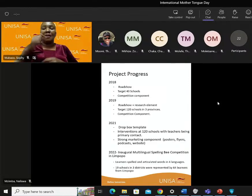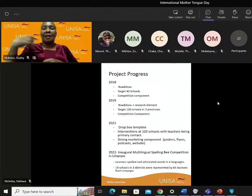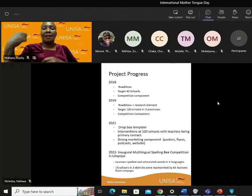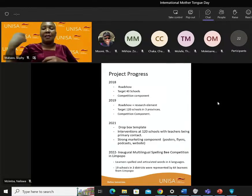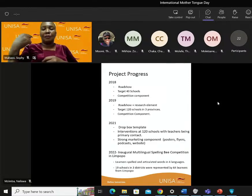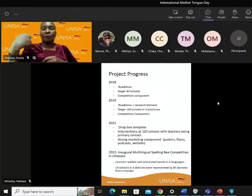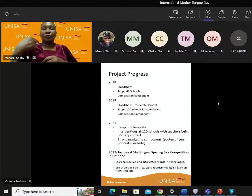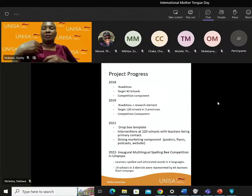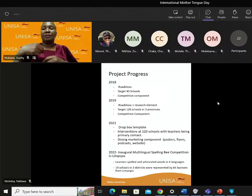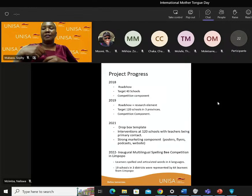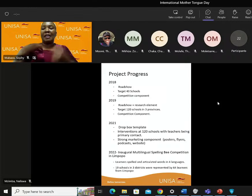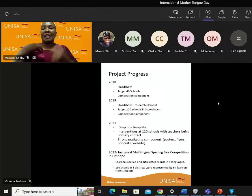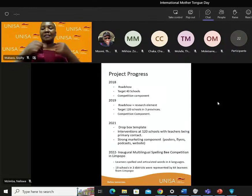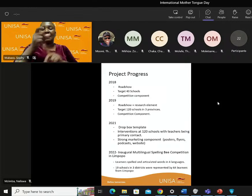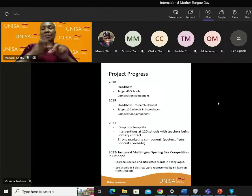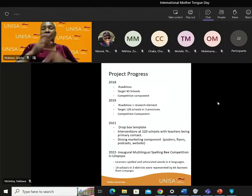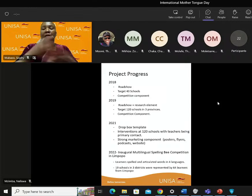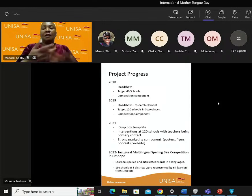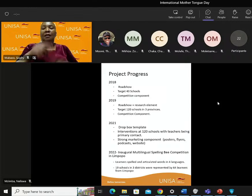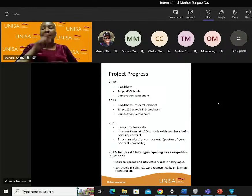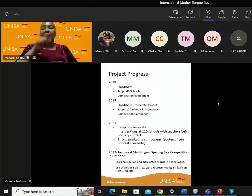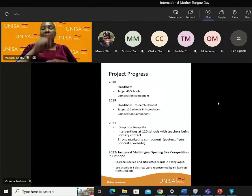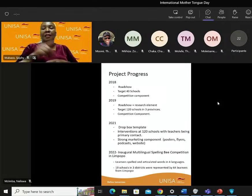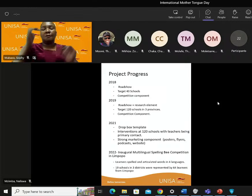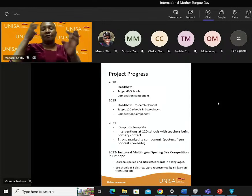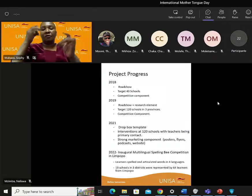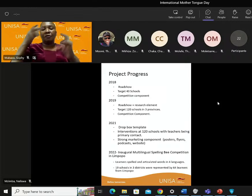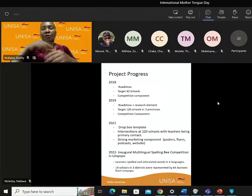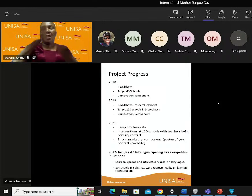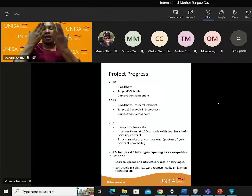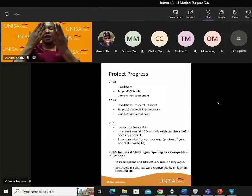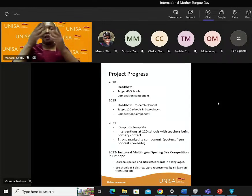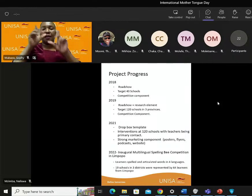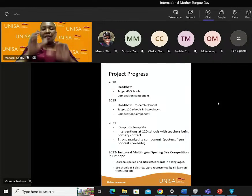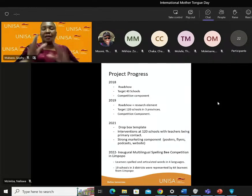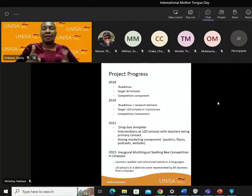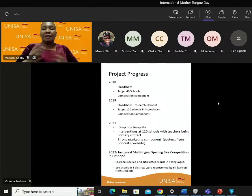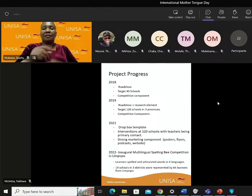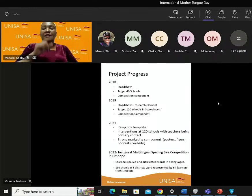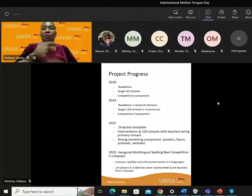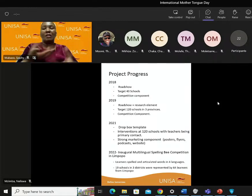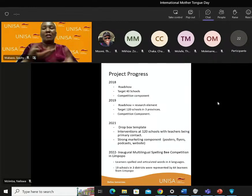that was also information for the learners. And what we received that